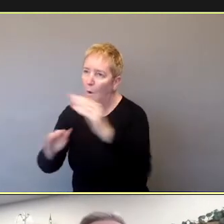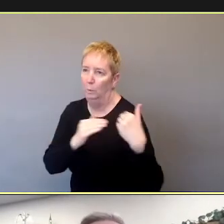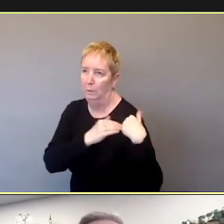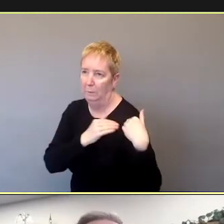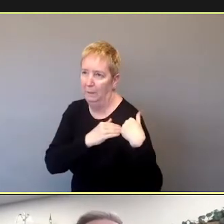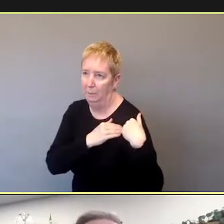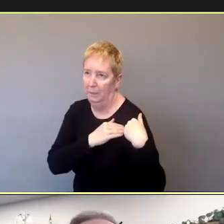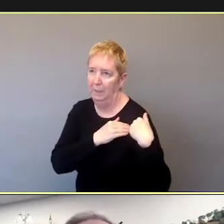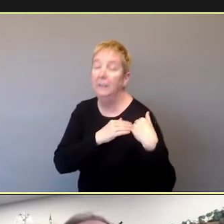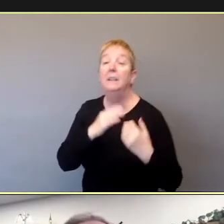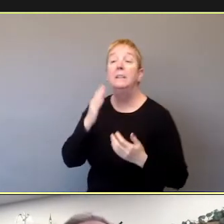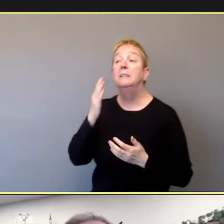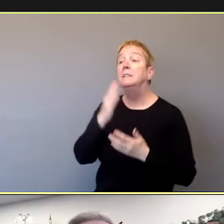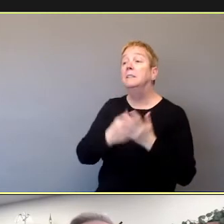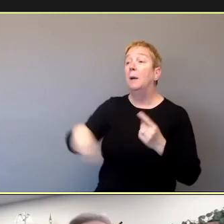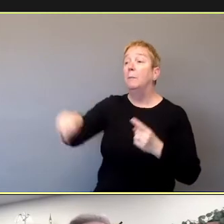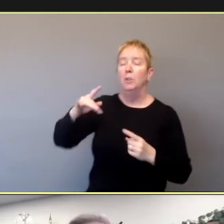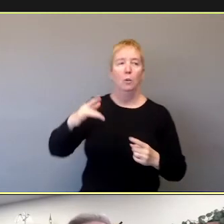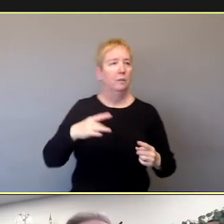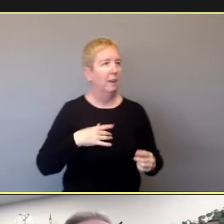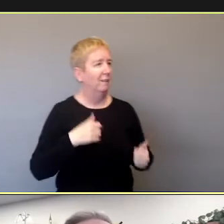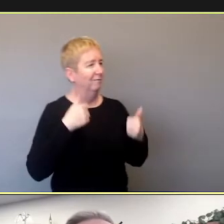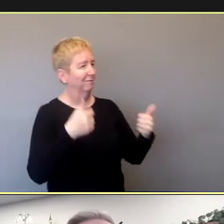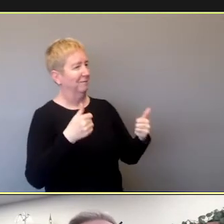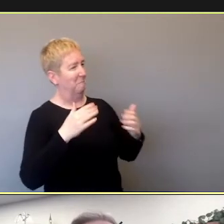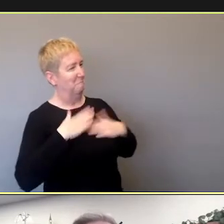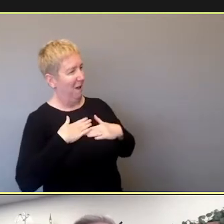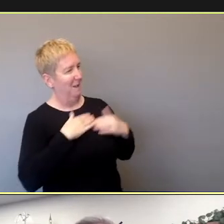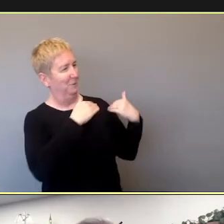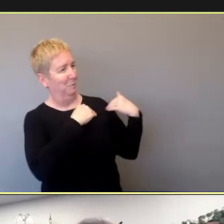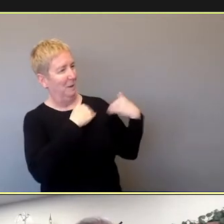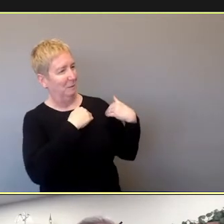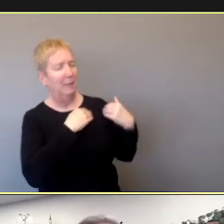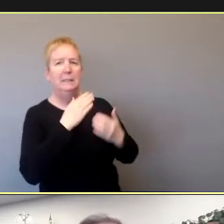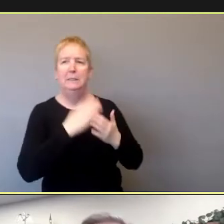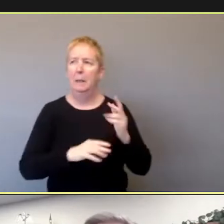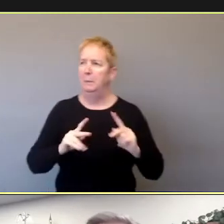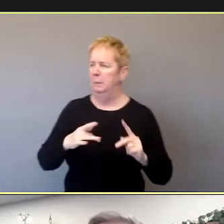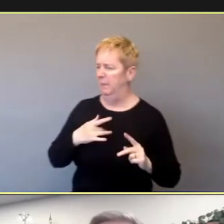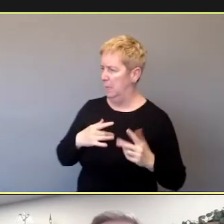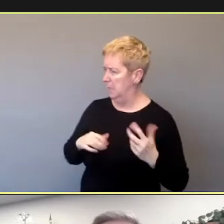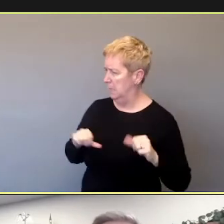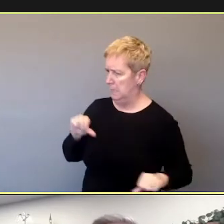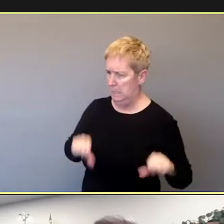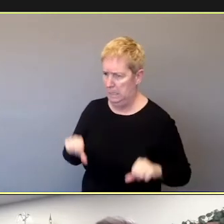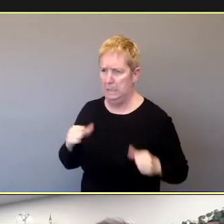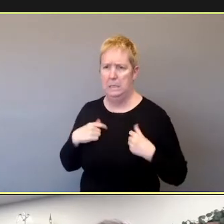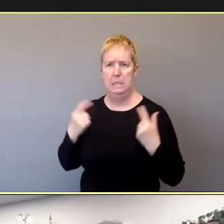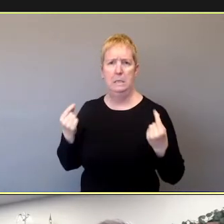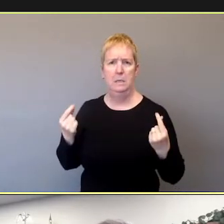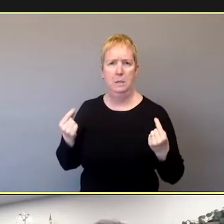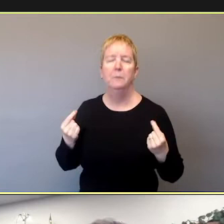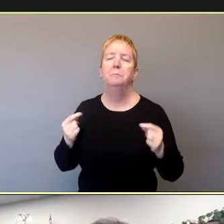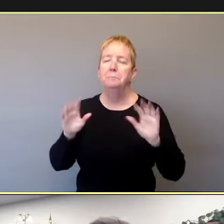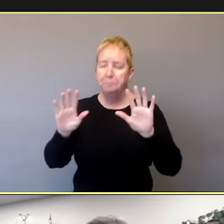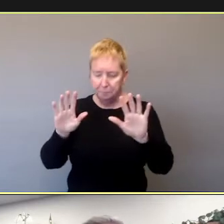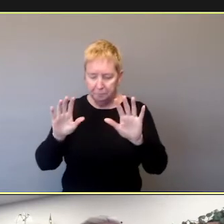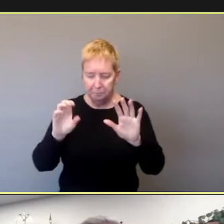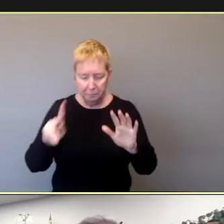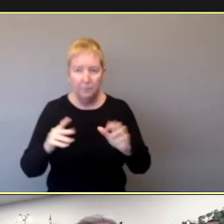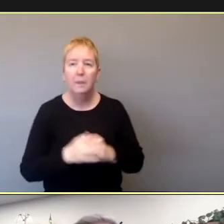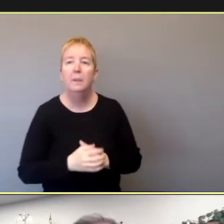that responsibility, and other people are puzzled on how to work through that. But just to make sure we're all clear, masks are